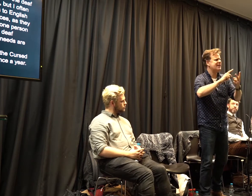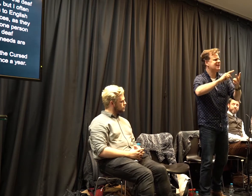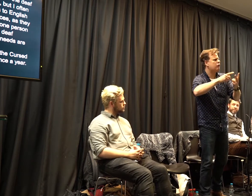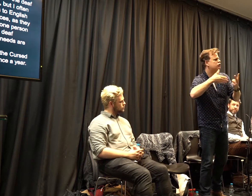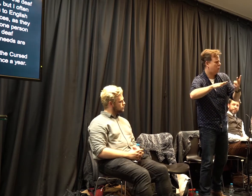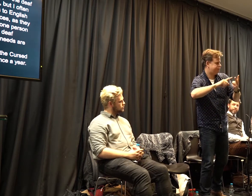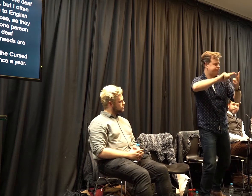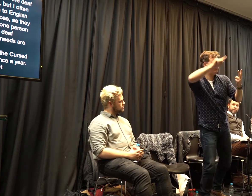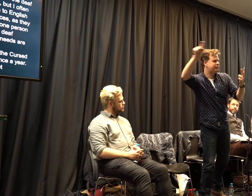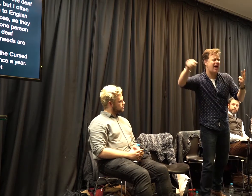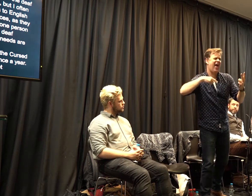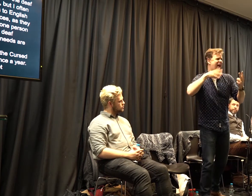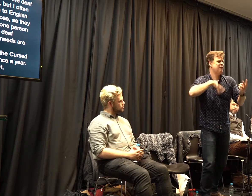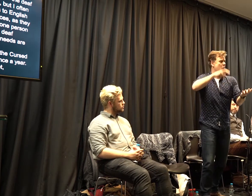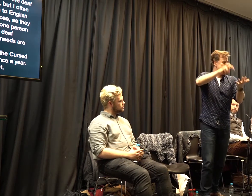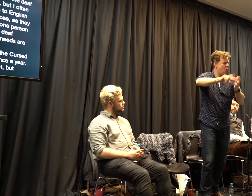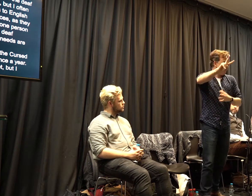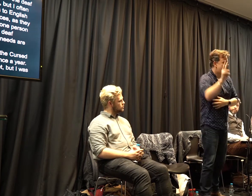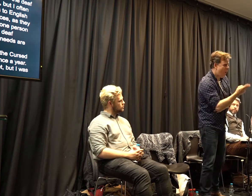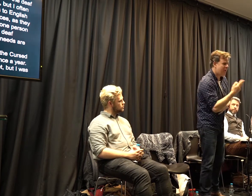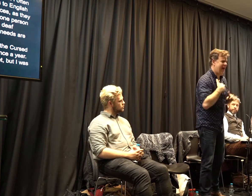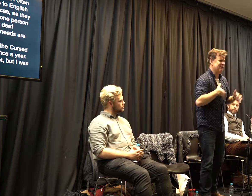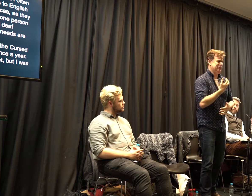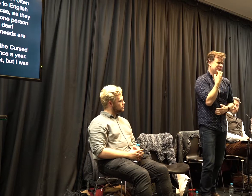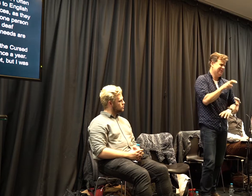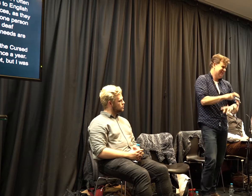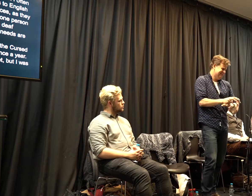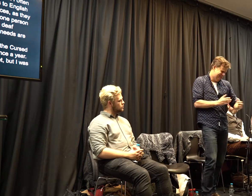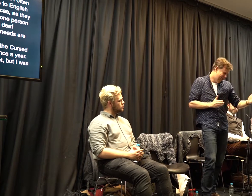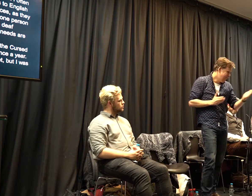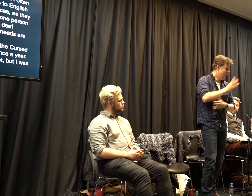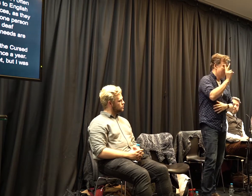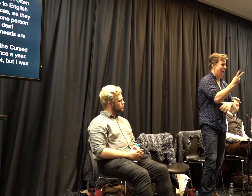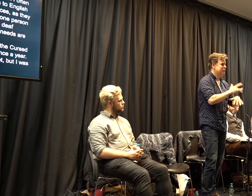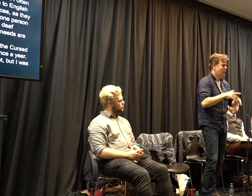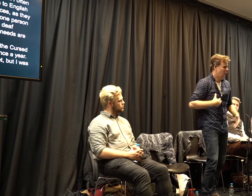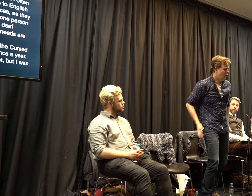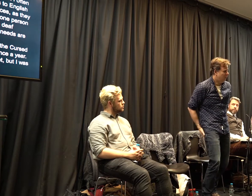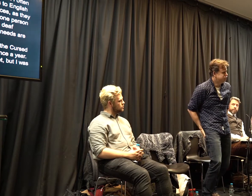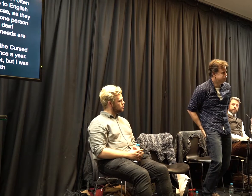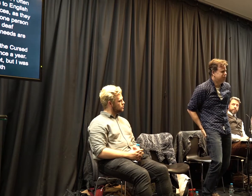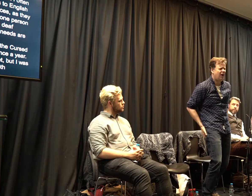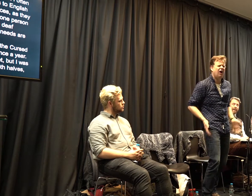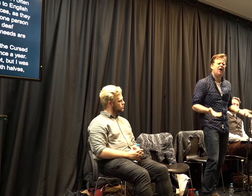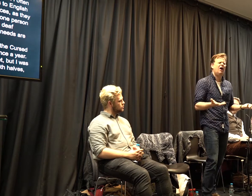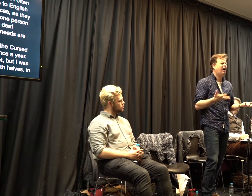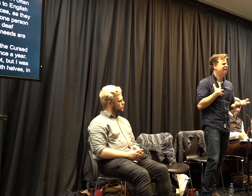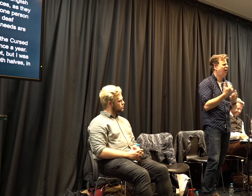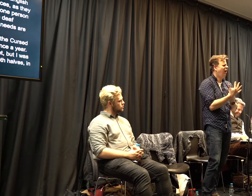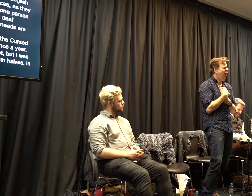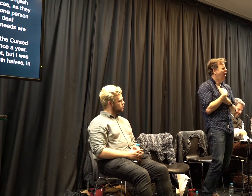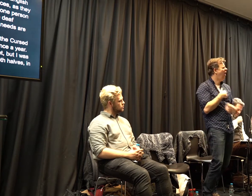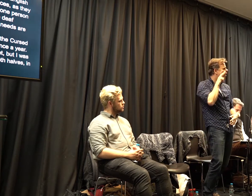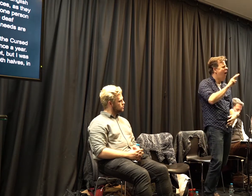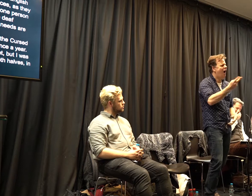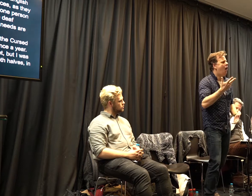ticket. But I was told that I had to see both performances, both halves, in one day. I had a